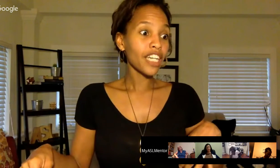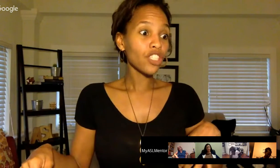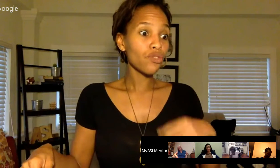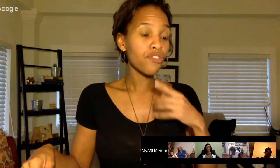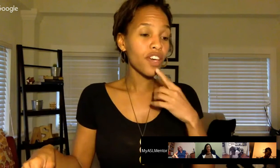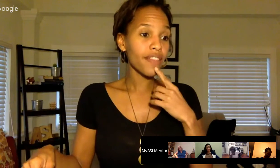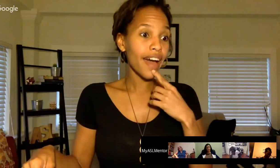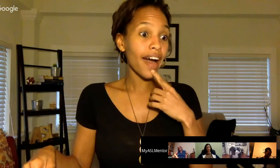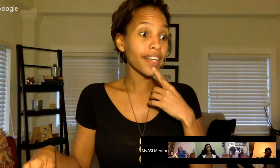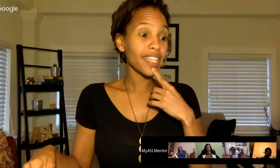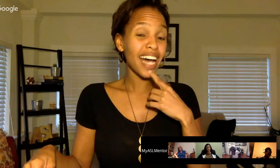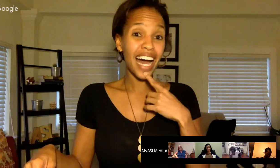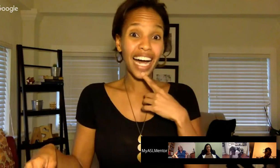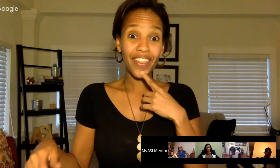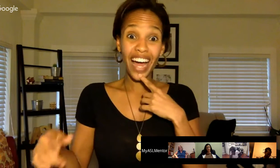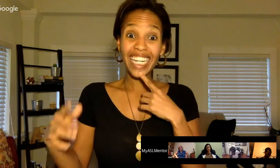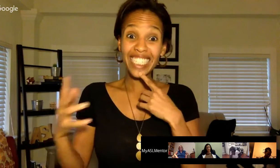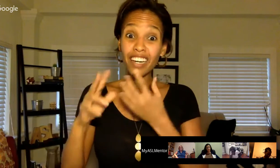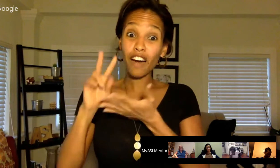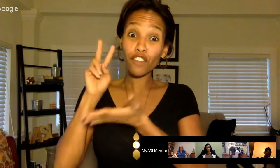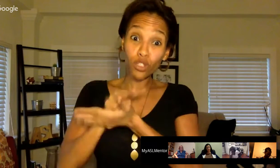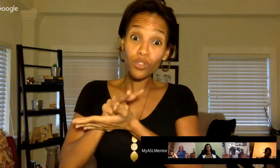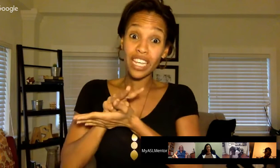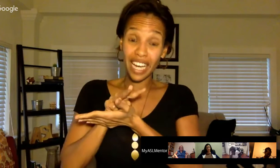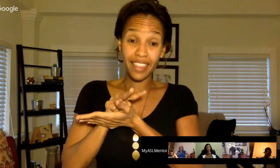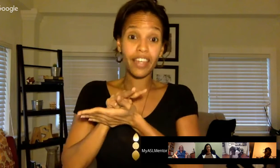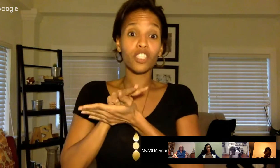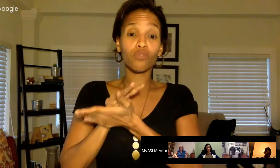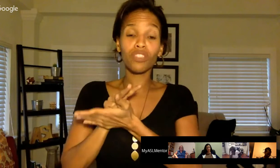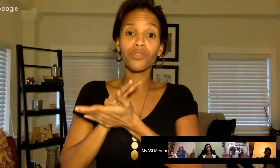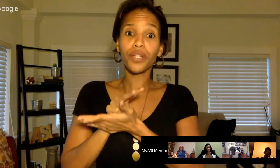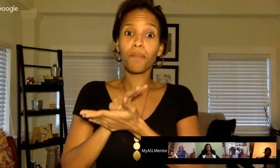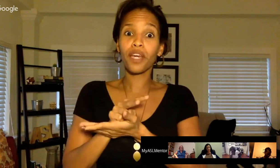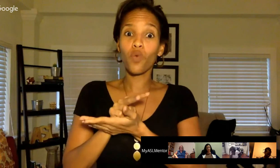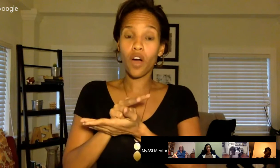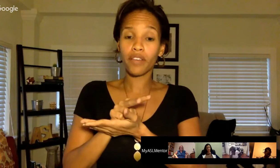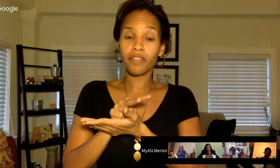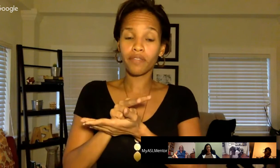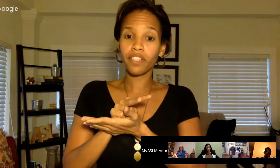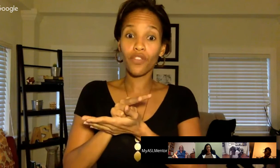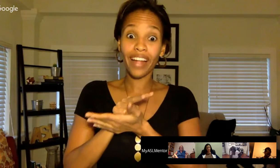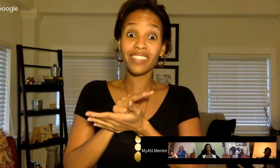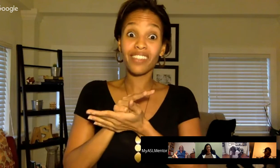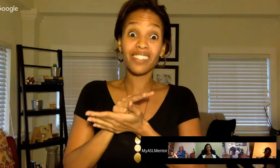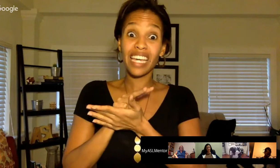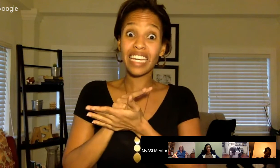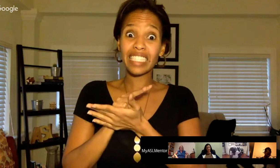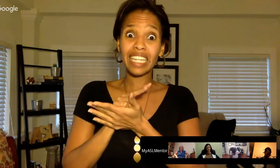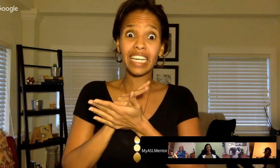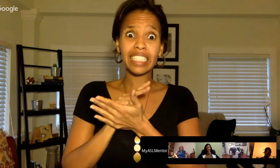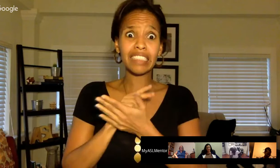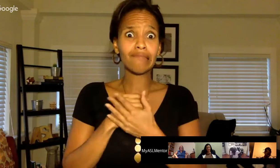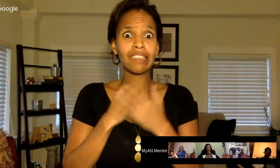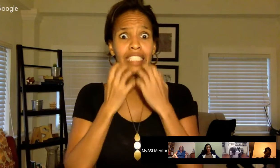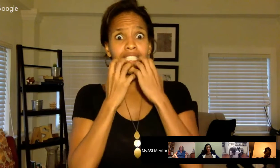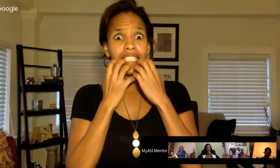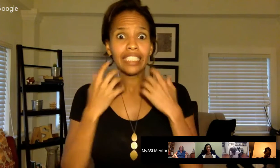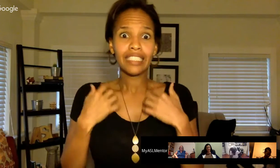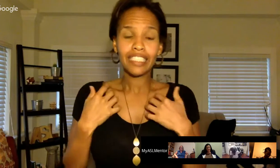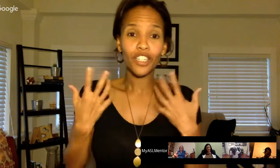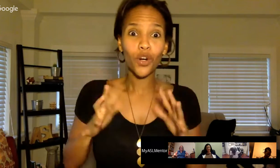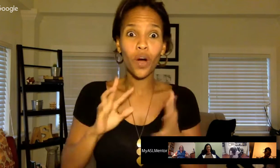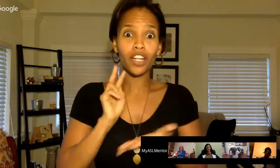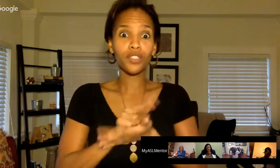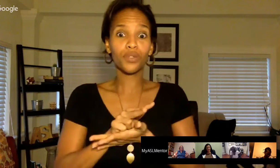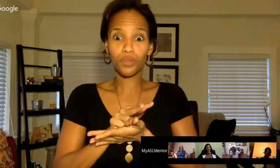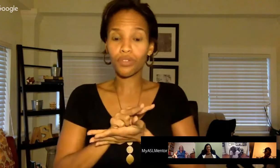And I do think that the idea of losing, I think, is a really, really big one. You know, that's the stake, is like,